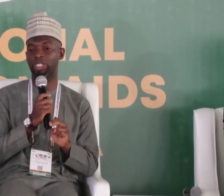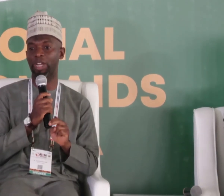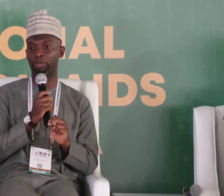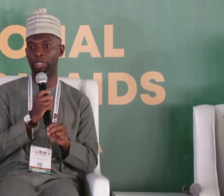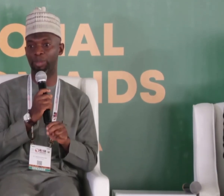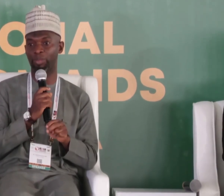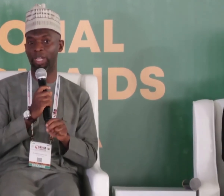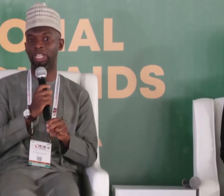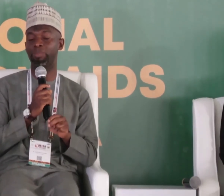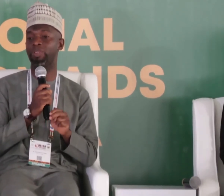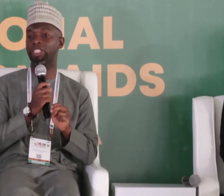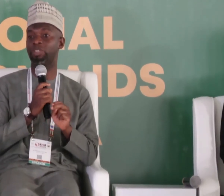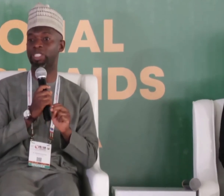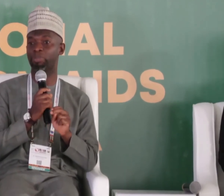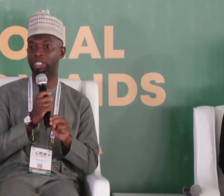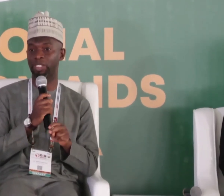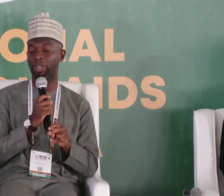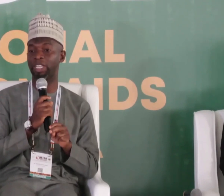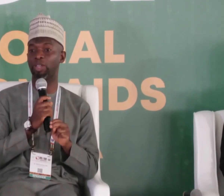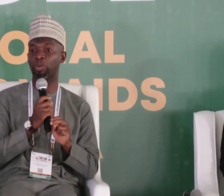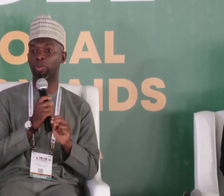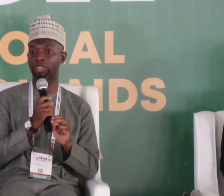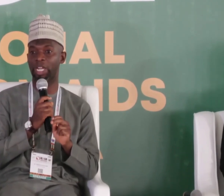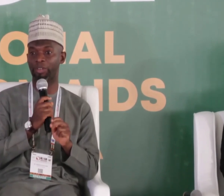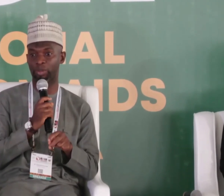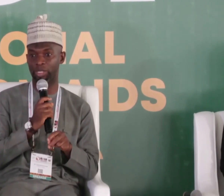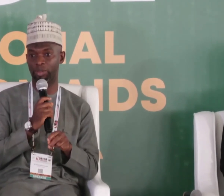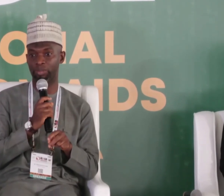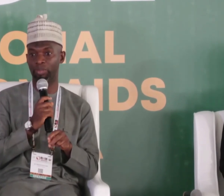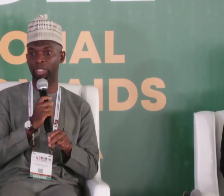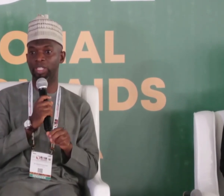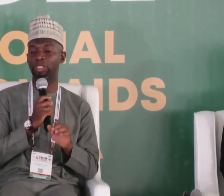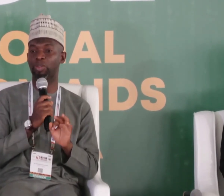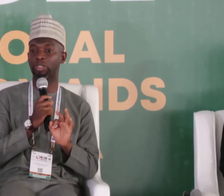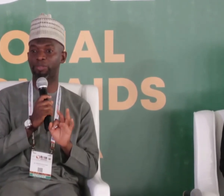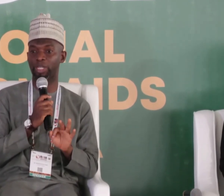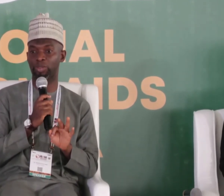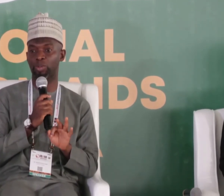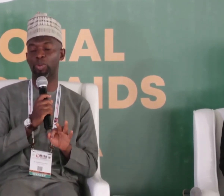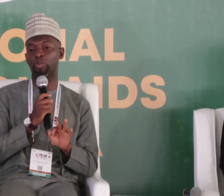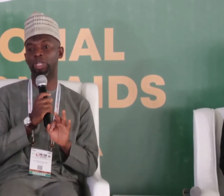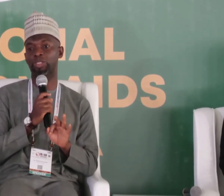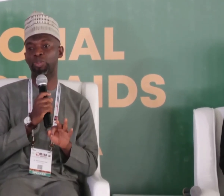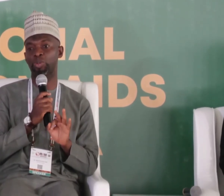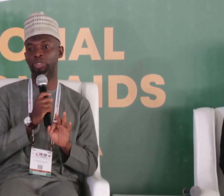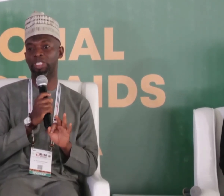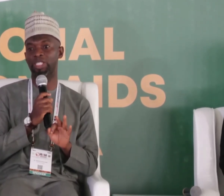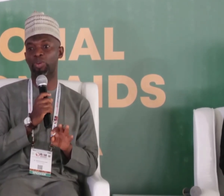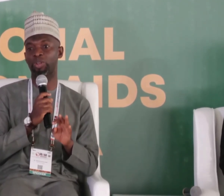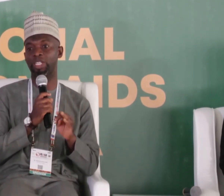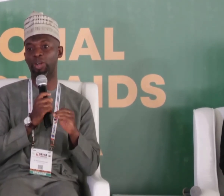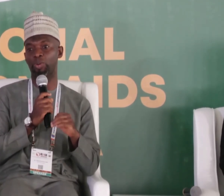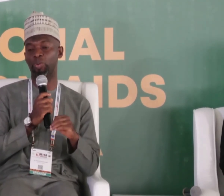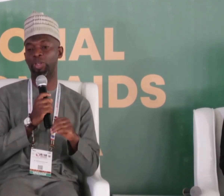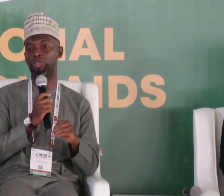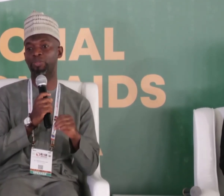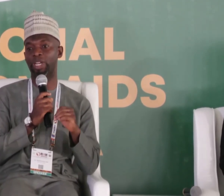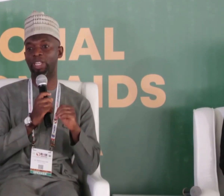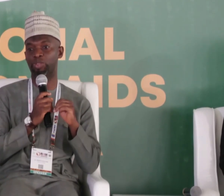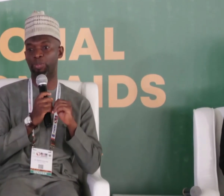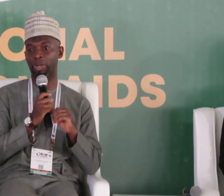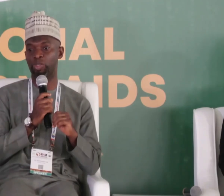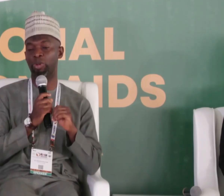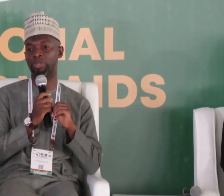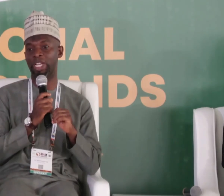drugs are for them, and they believe that it is expensive and they could not afford it. The third factor was that those that on their own were not